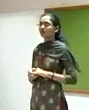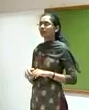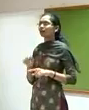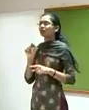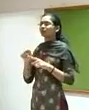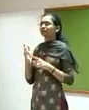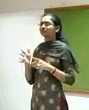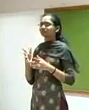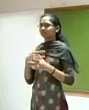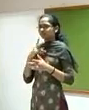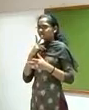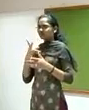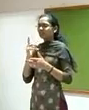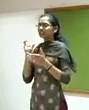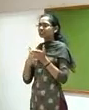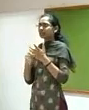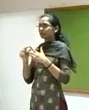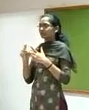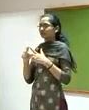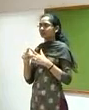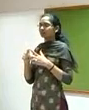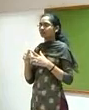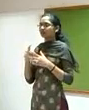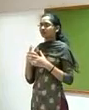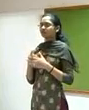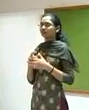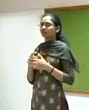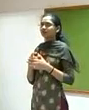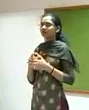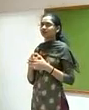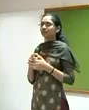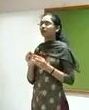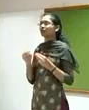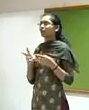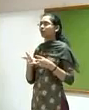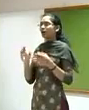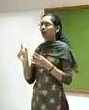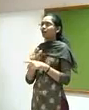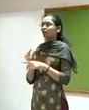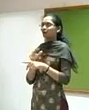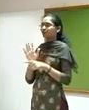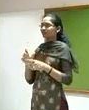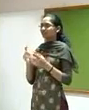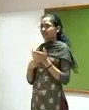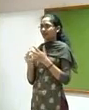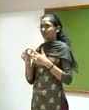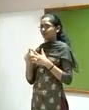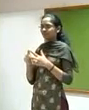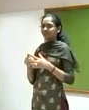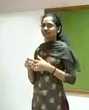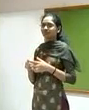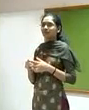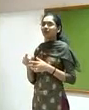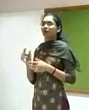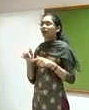in looking at the concepts of the CRPD unless and until there are some ways in which we can use them. And